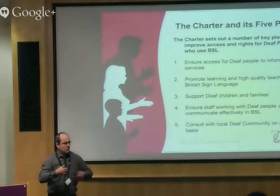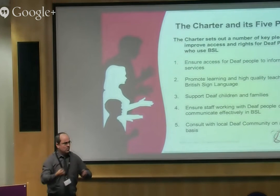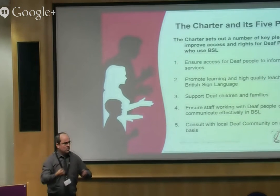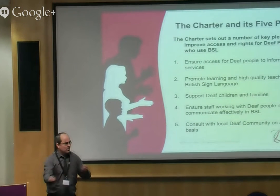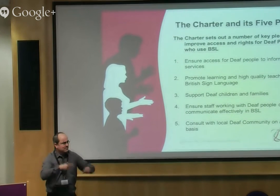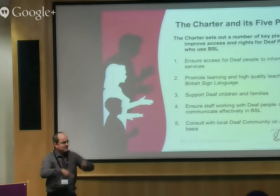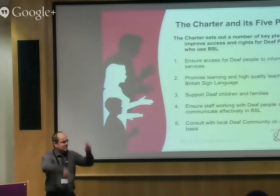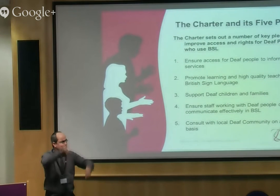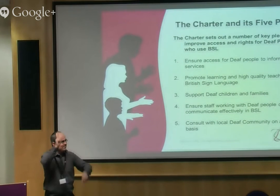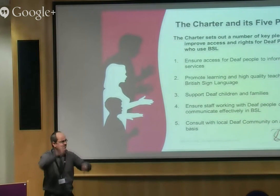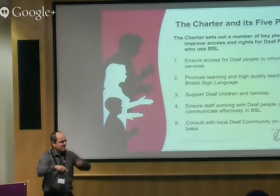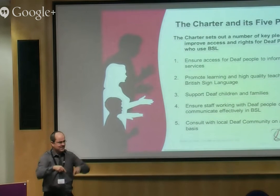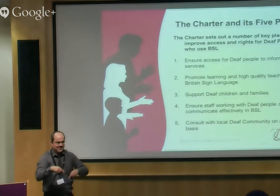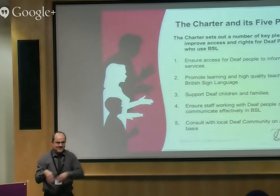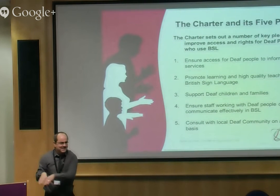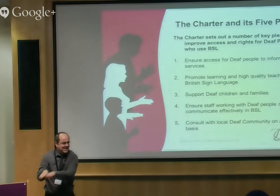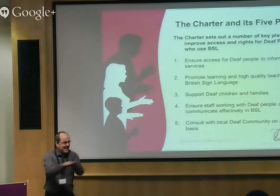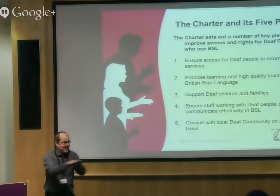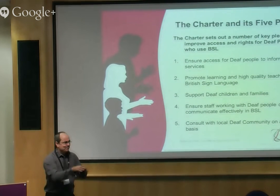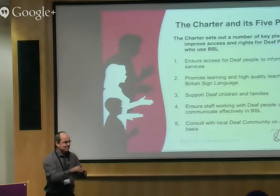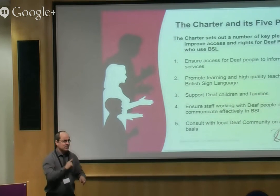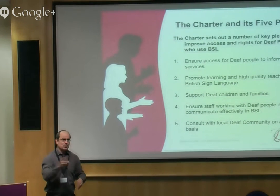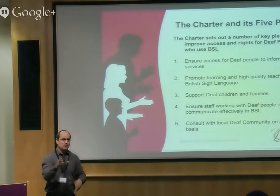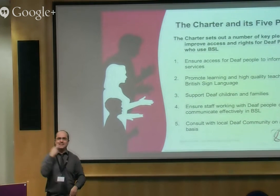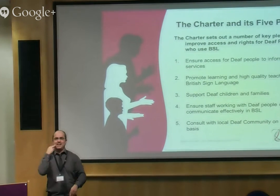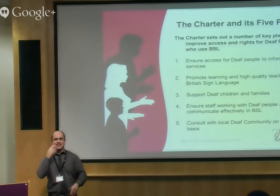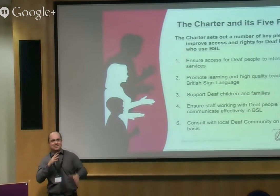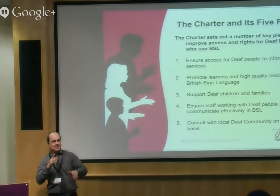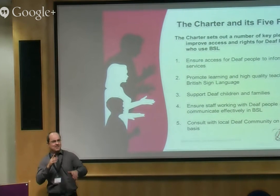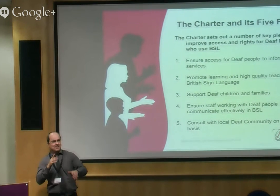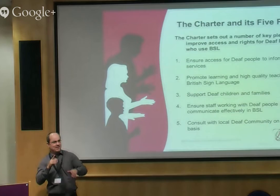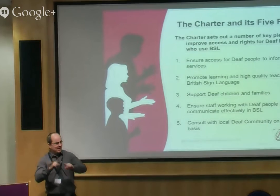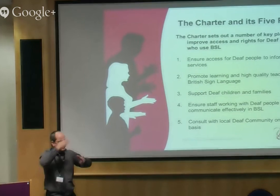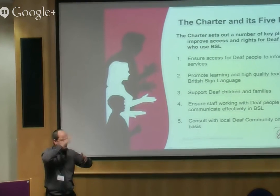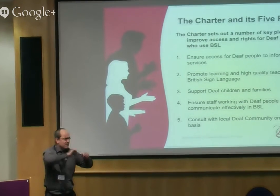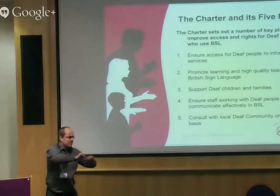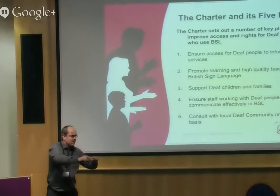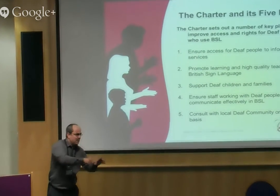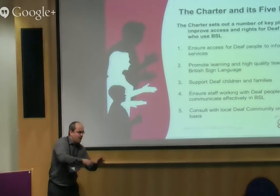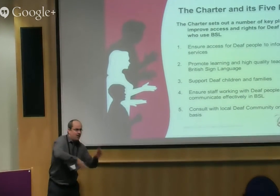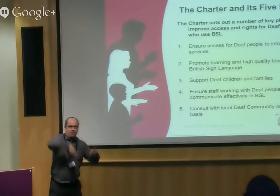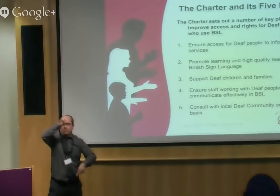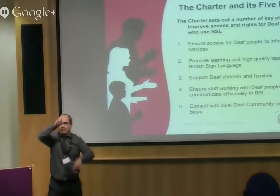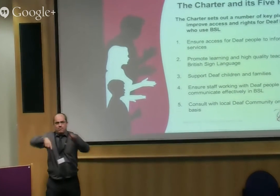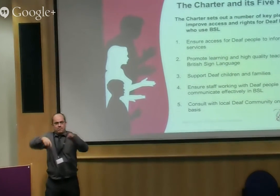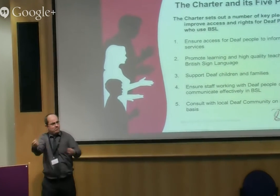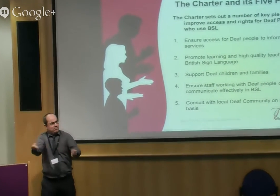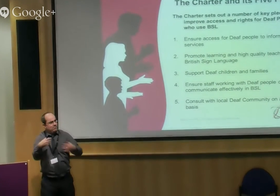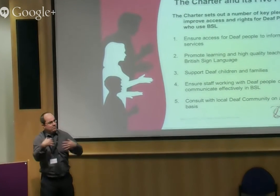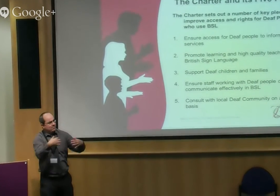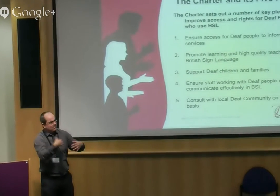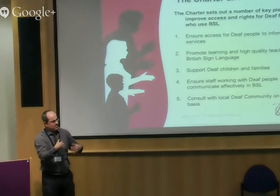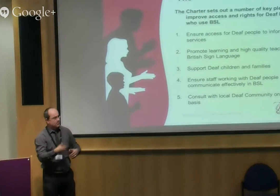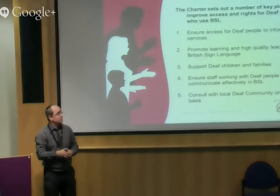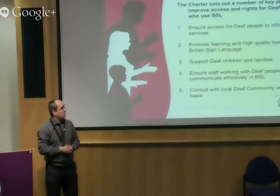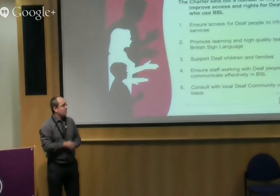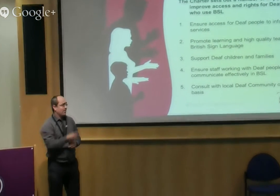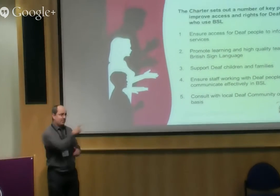think. Receive their views, because the community is not one hegemonic group who all share the